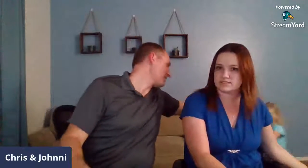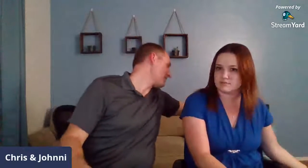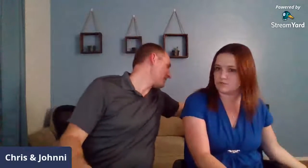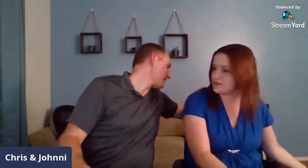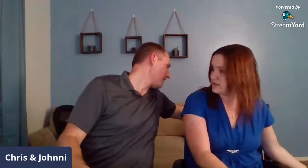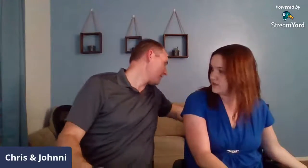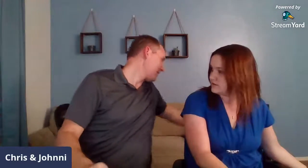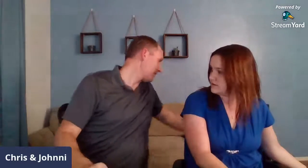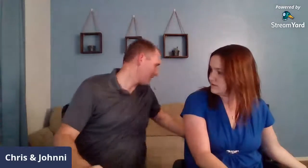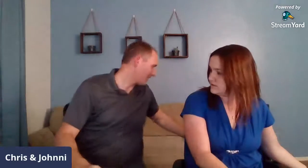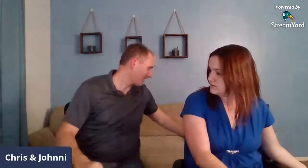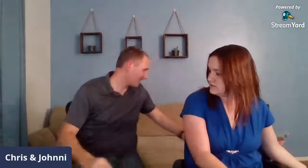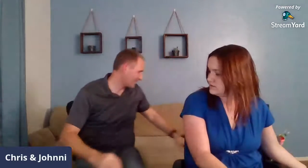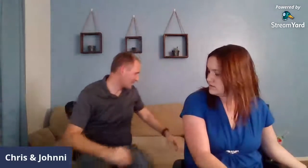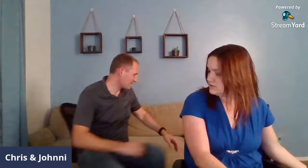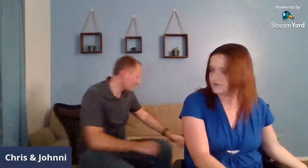but why?